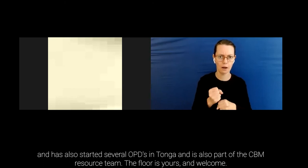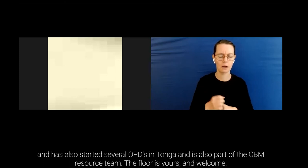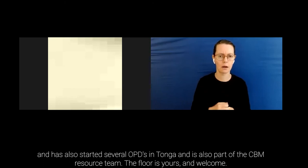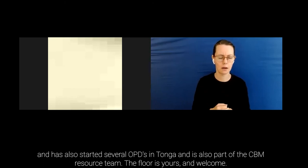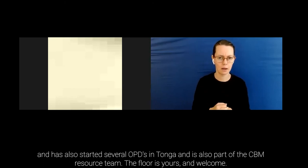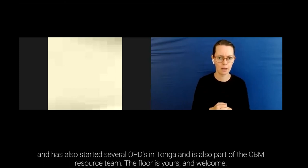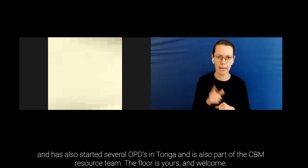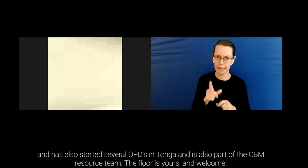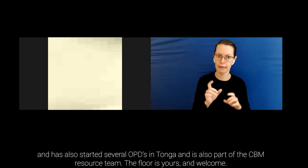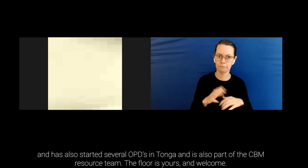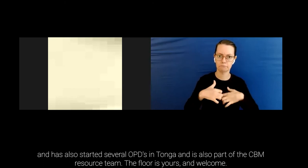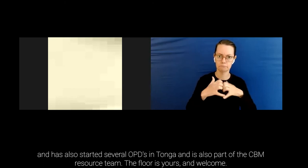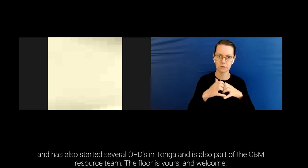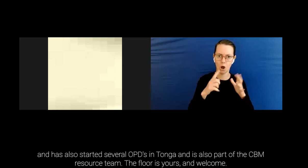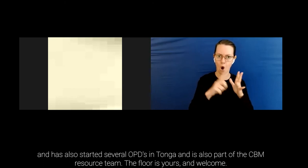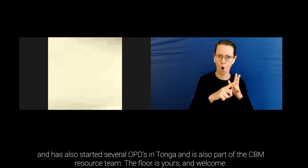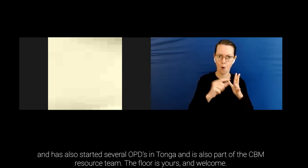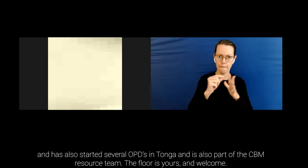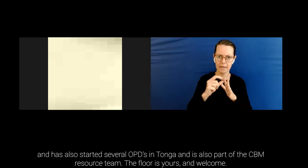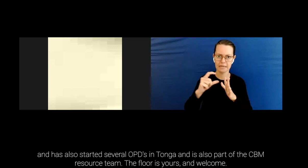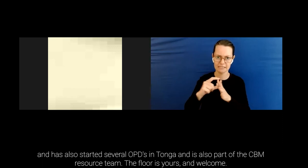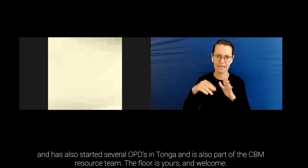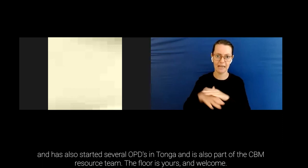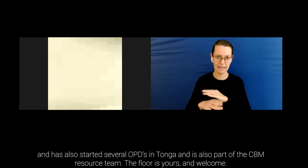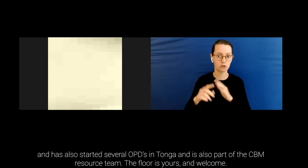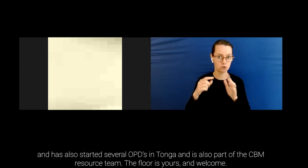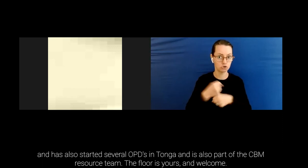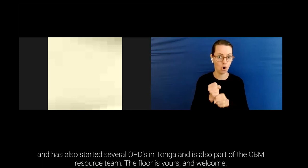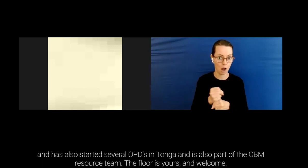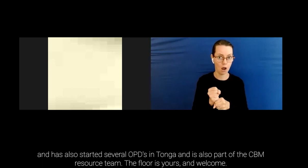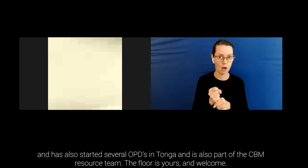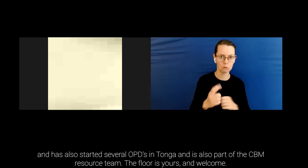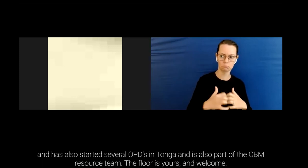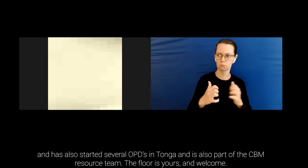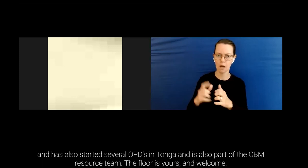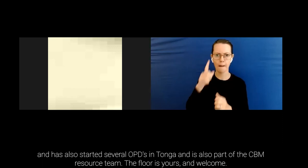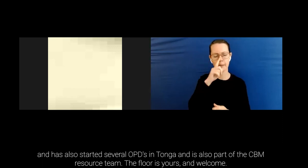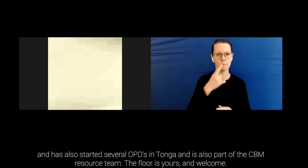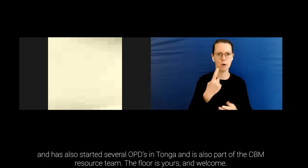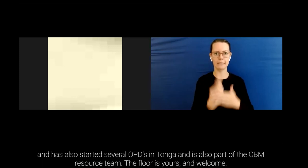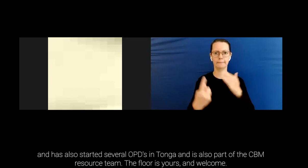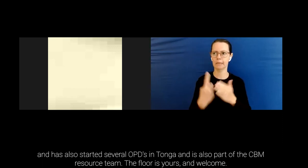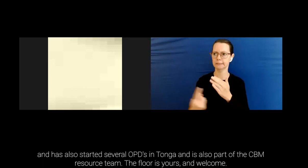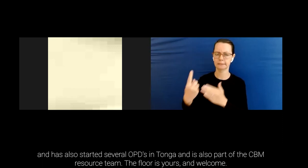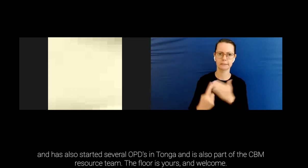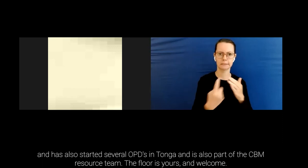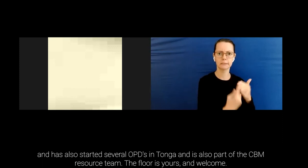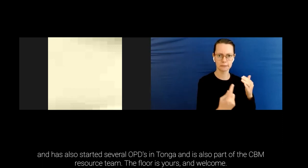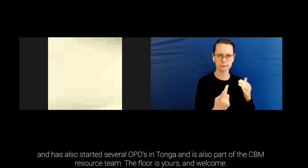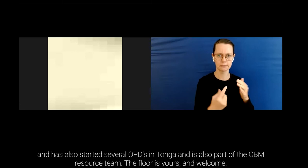started several OPDs in Tonga and the work there, and also part of the PDF resource